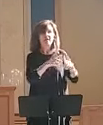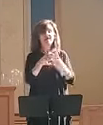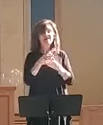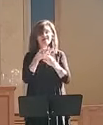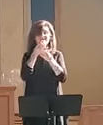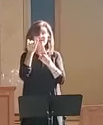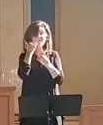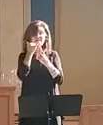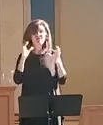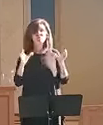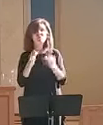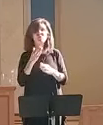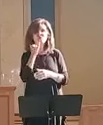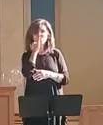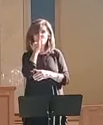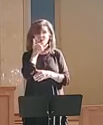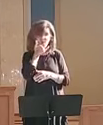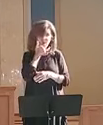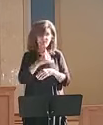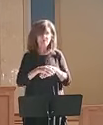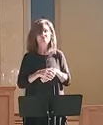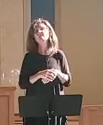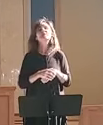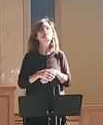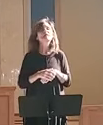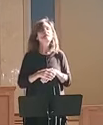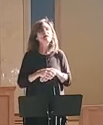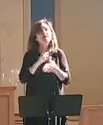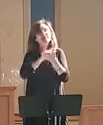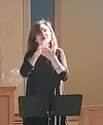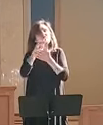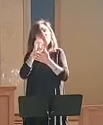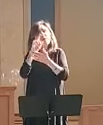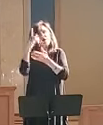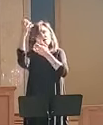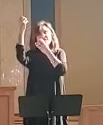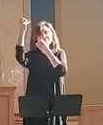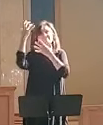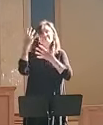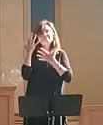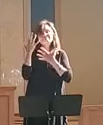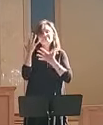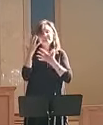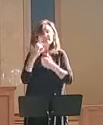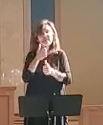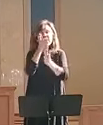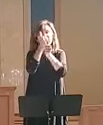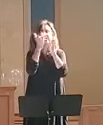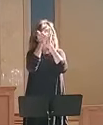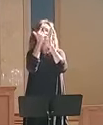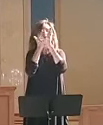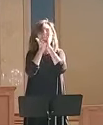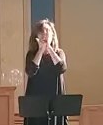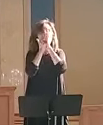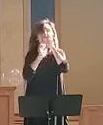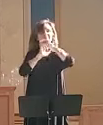committing. St. Paul tells us today, and he reminds everyone, every just law is built on